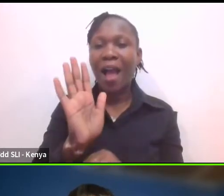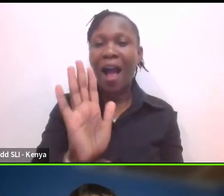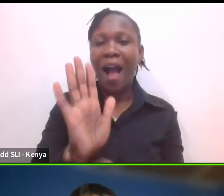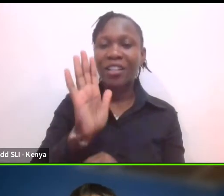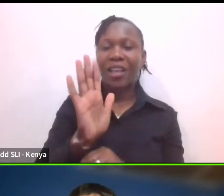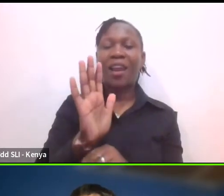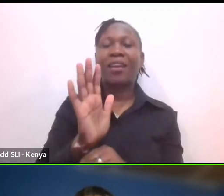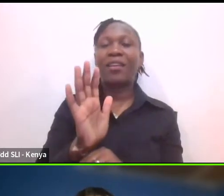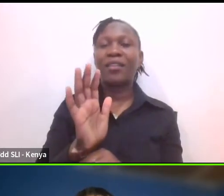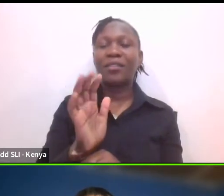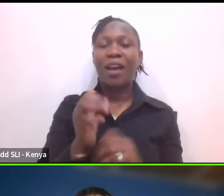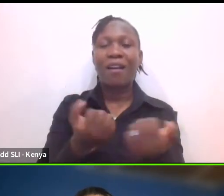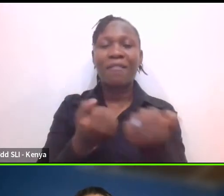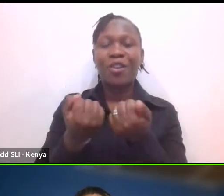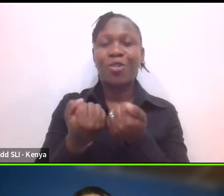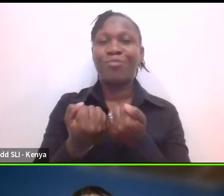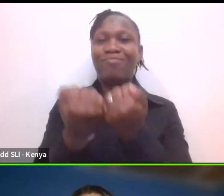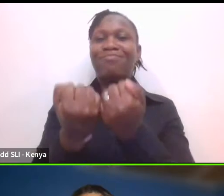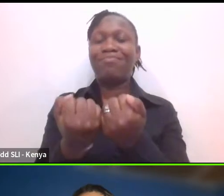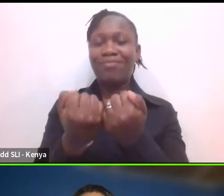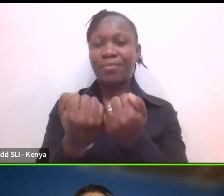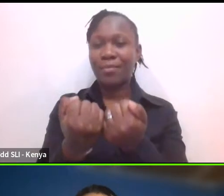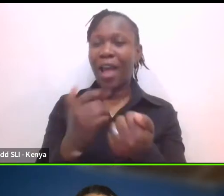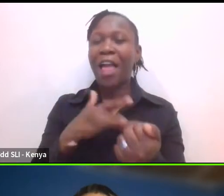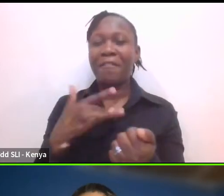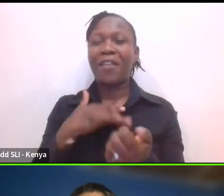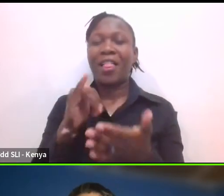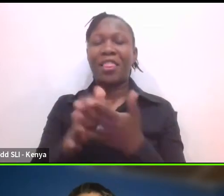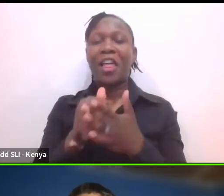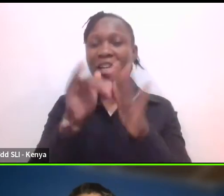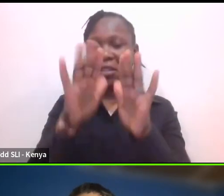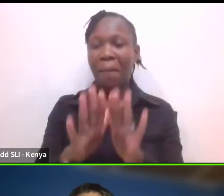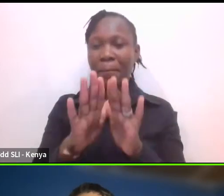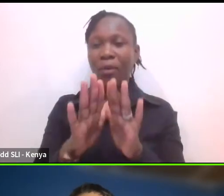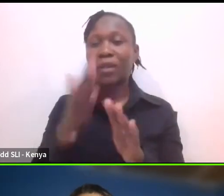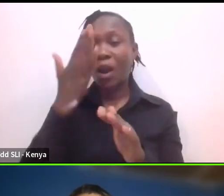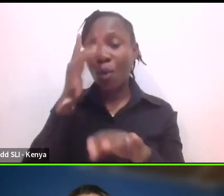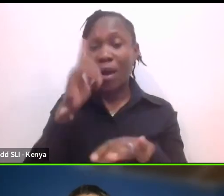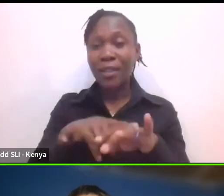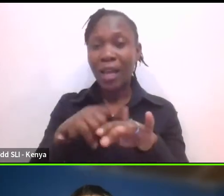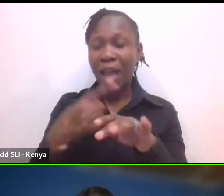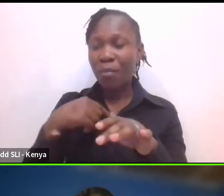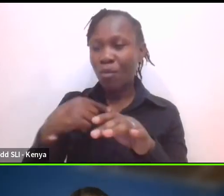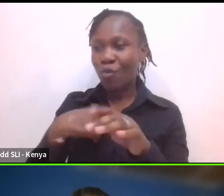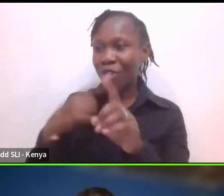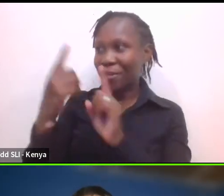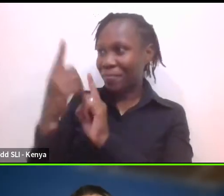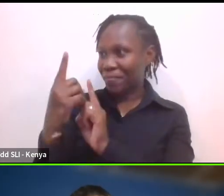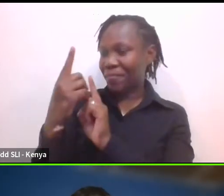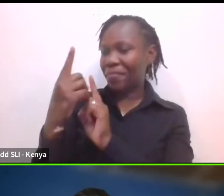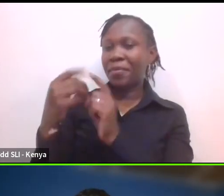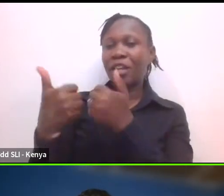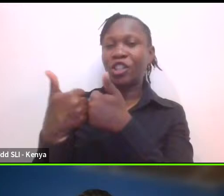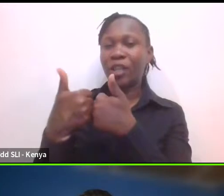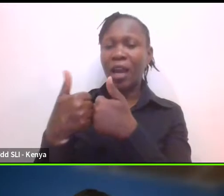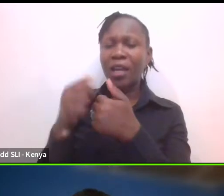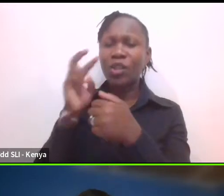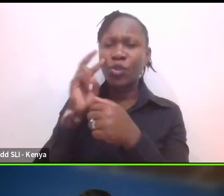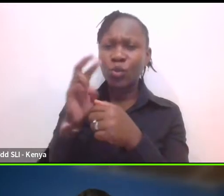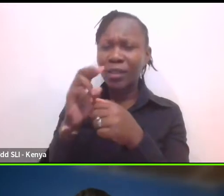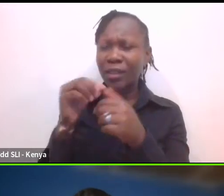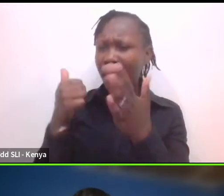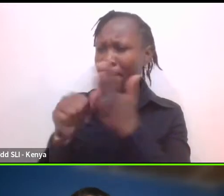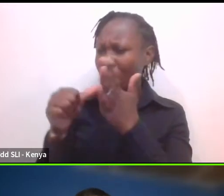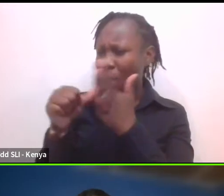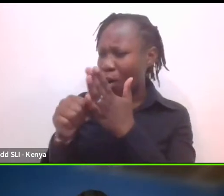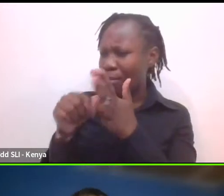of bookend this. When we meet these challenges, when we're seeing a mismatch of, is this appropriate or is this